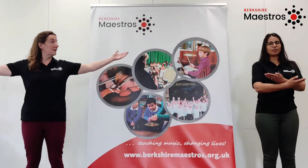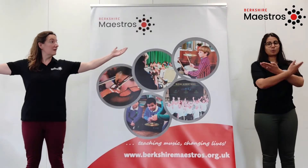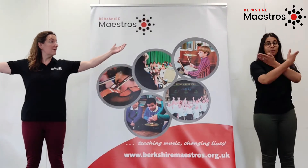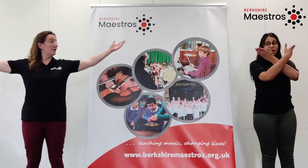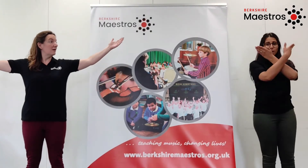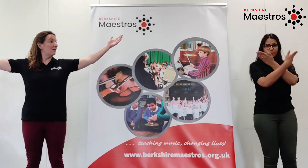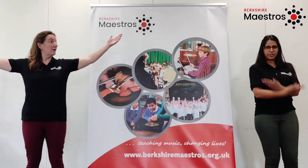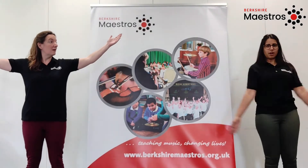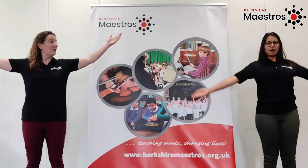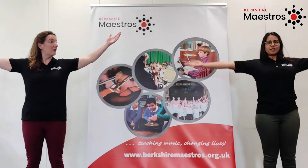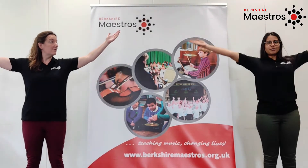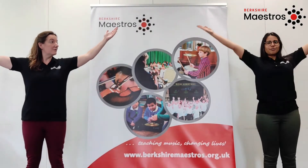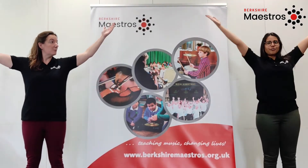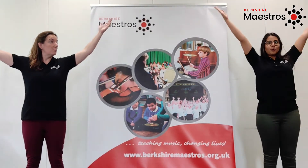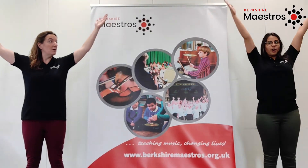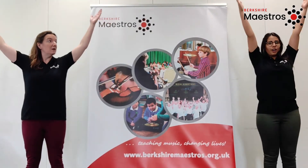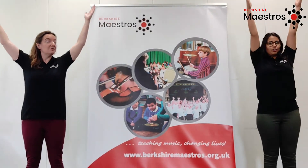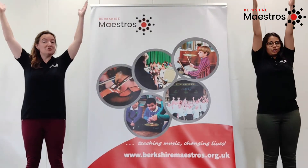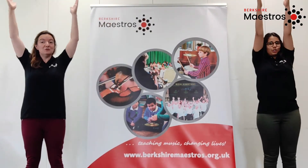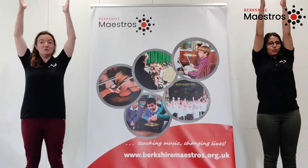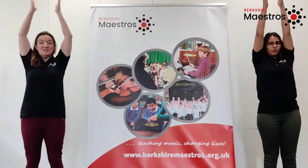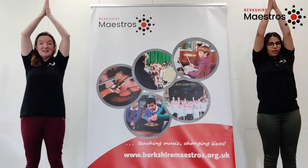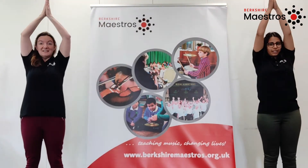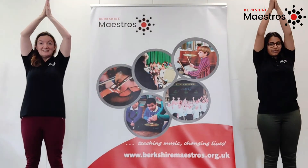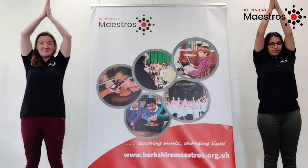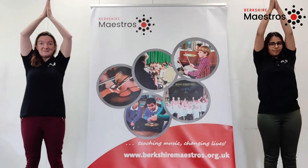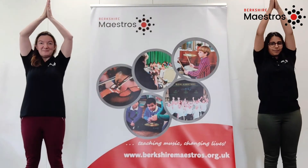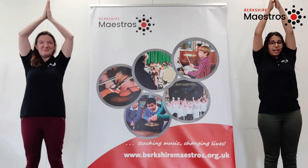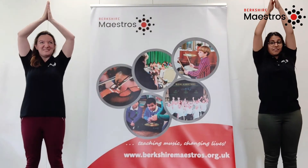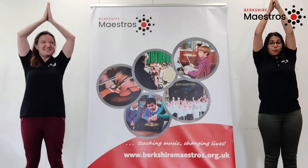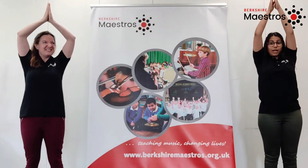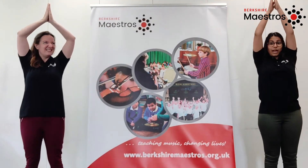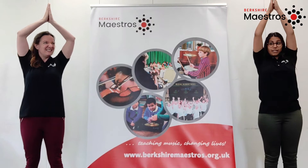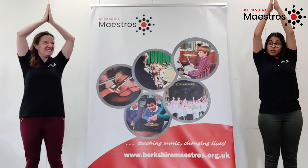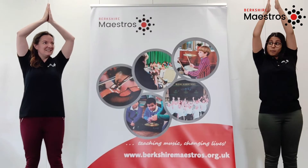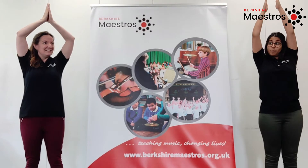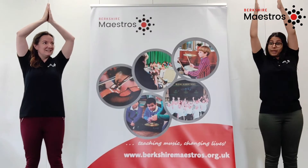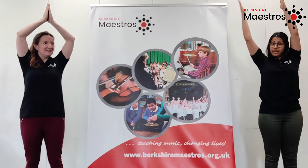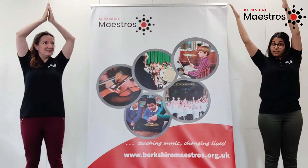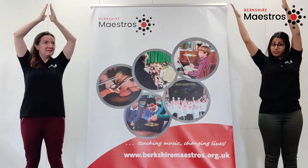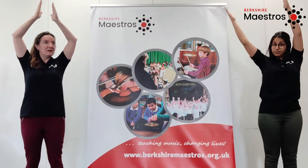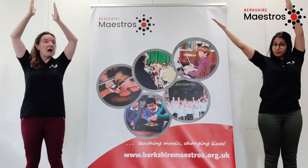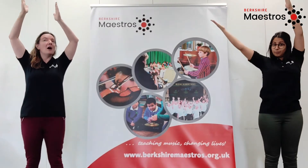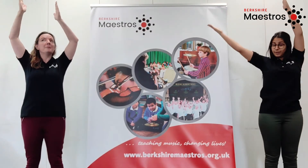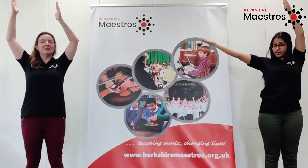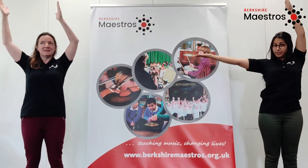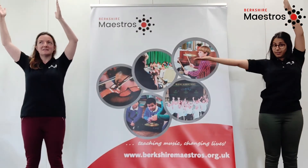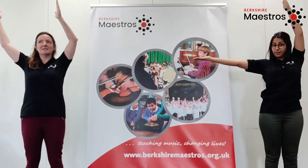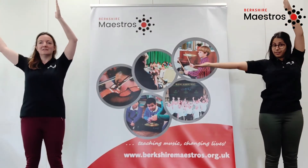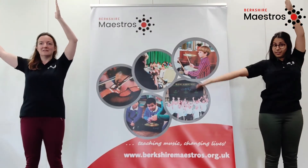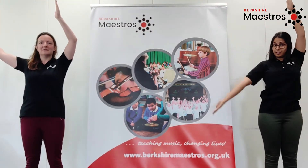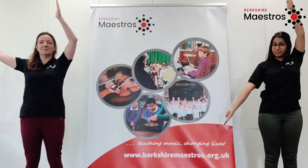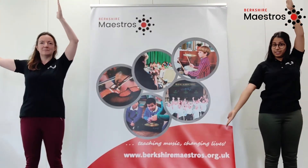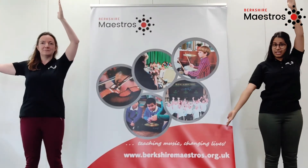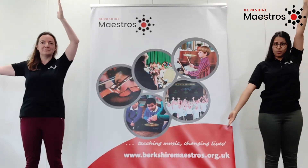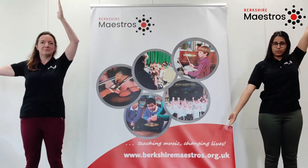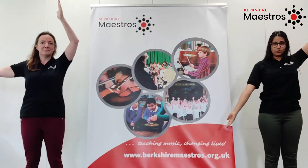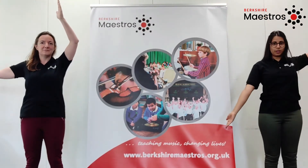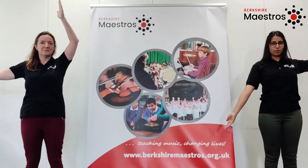world. We went, bananas of the world, unite. And then we had peel, banana. And we'd do the other